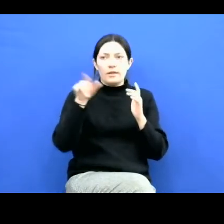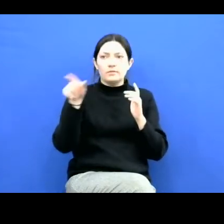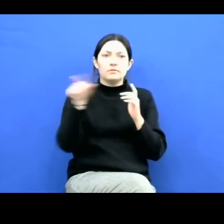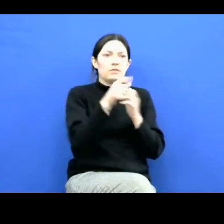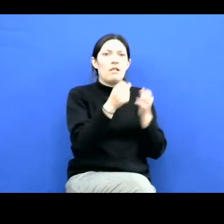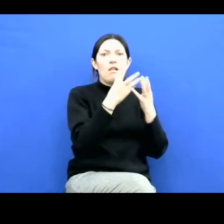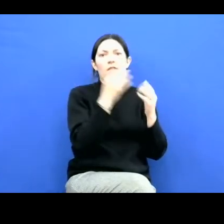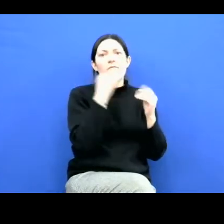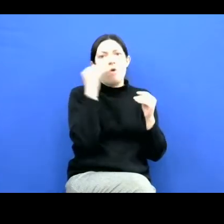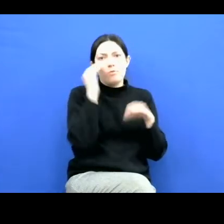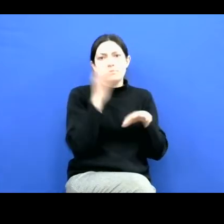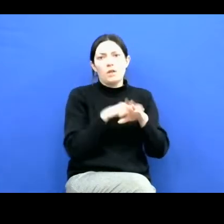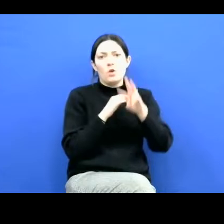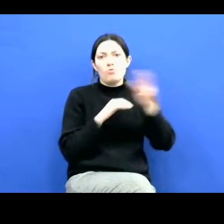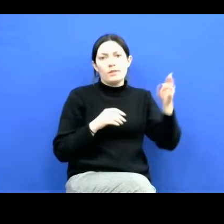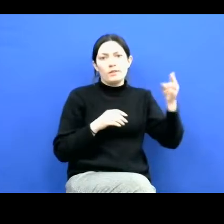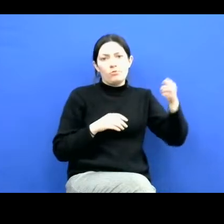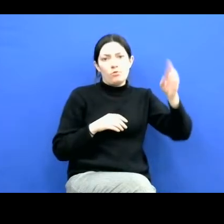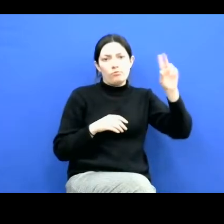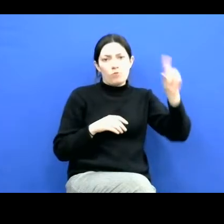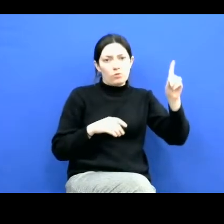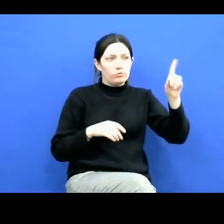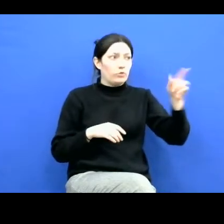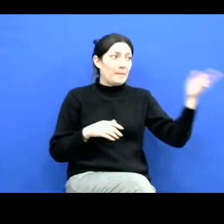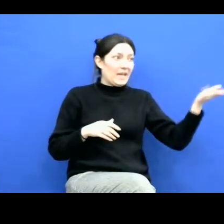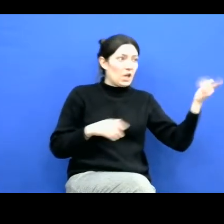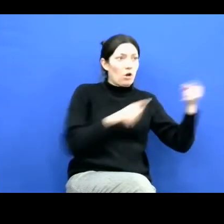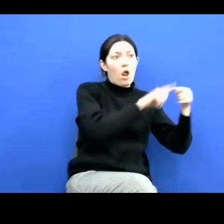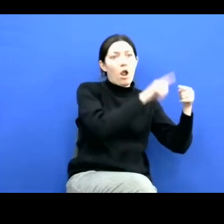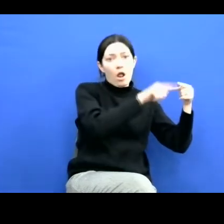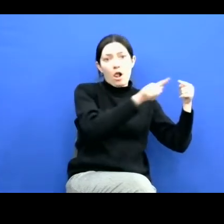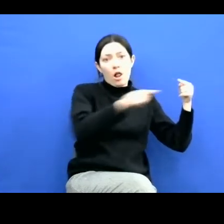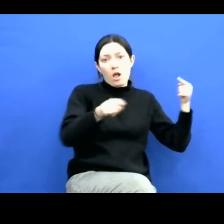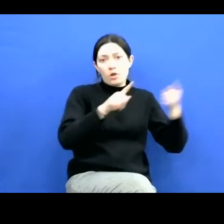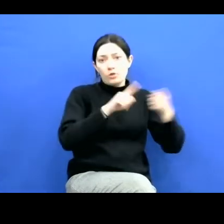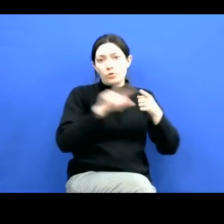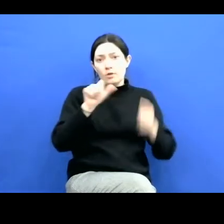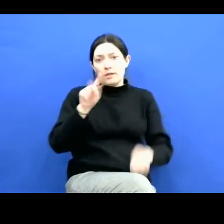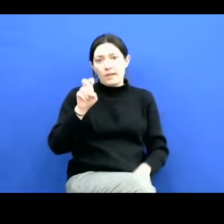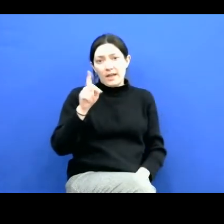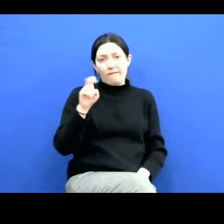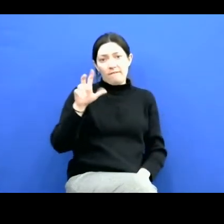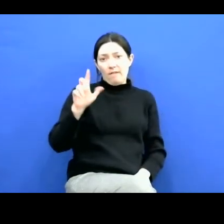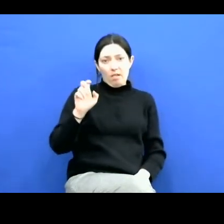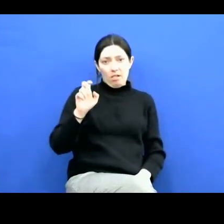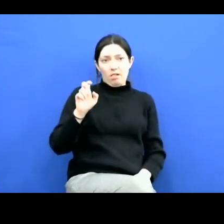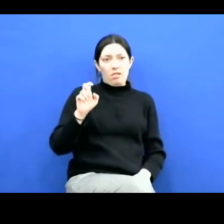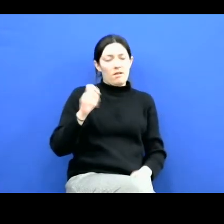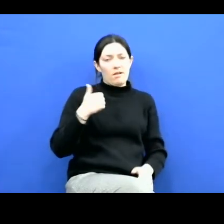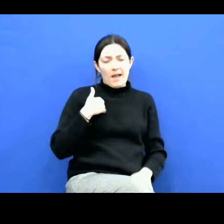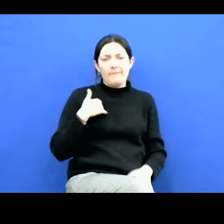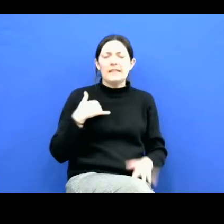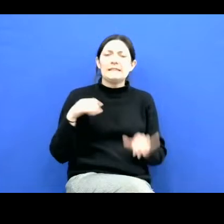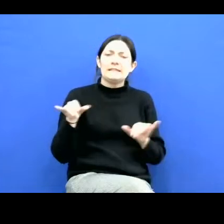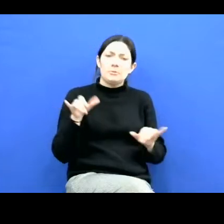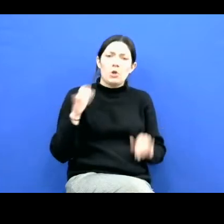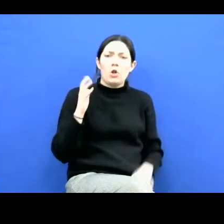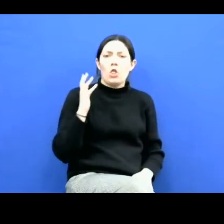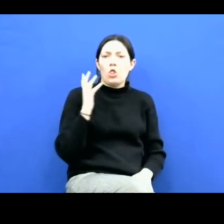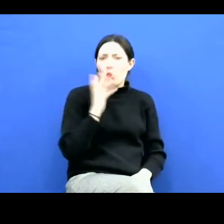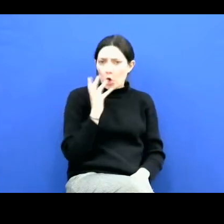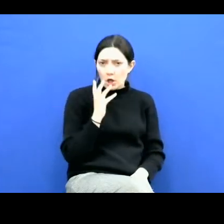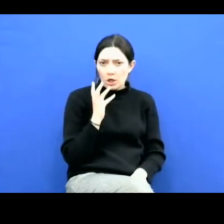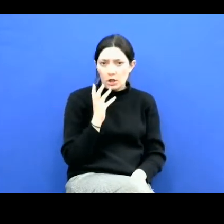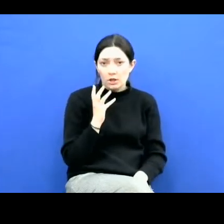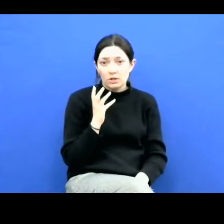Road, from here all the way, like I said, down to Lakeville that have a similar look,